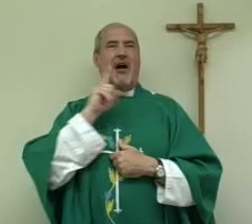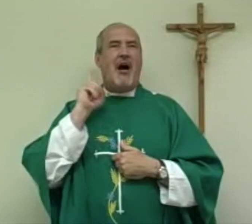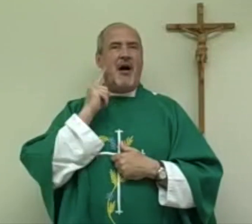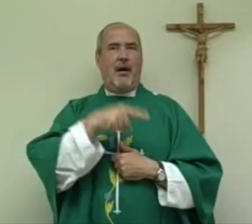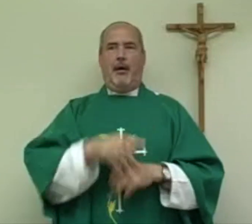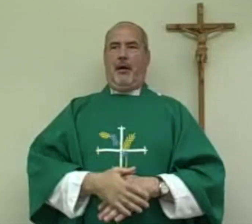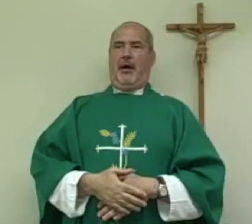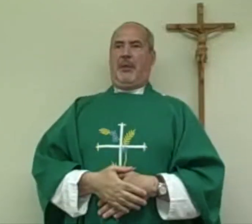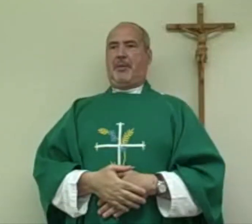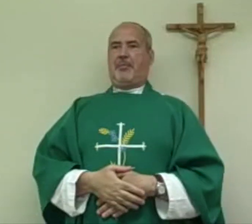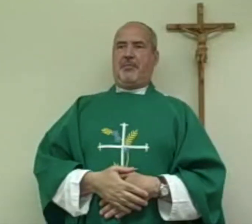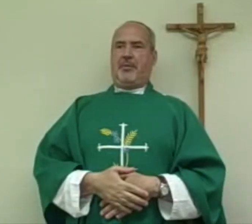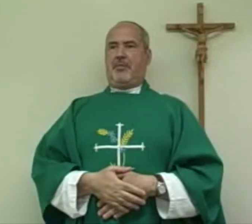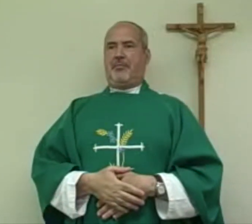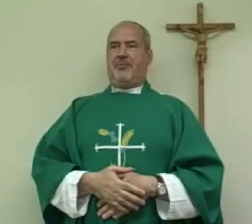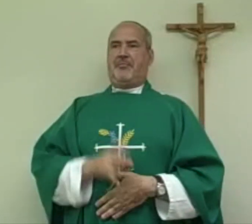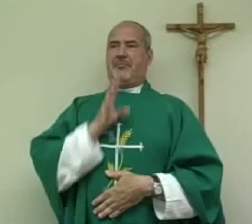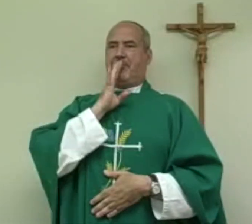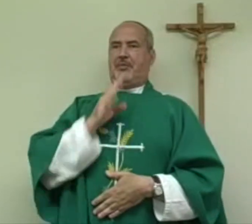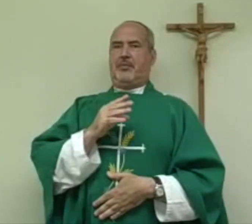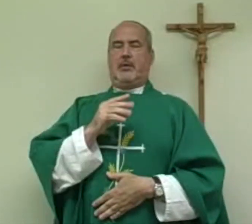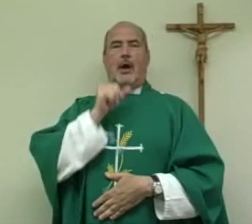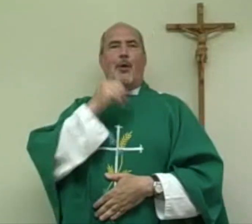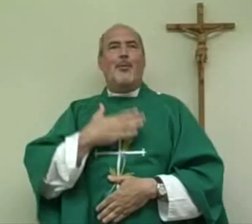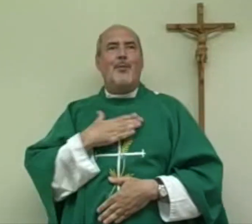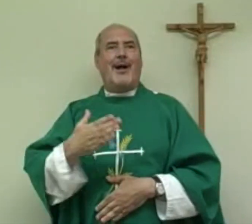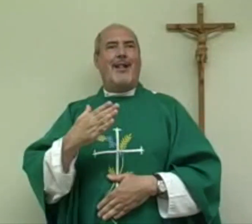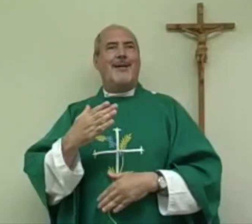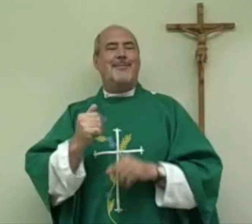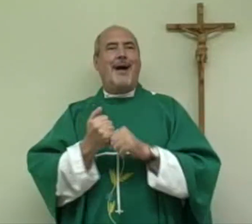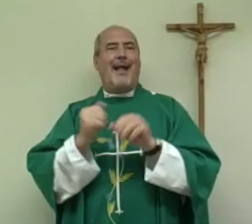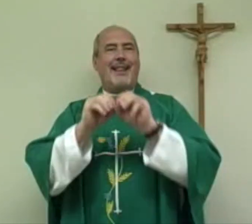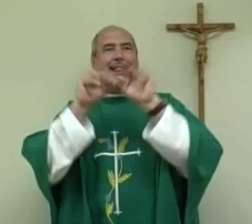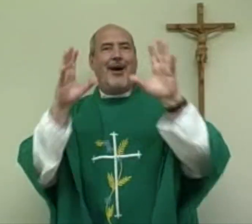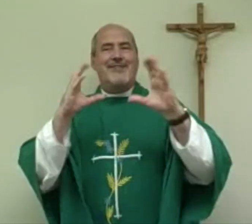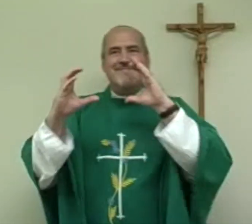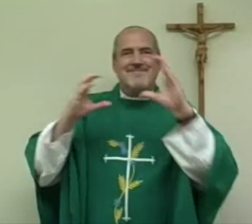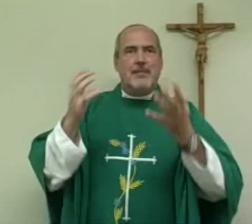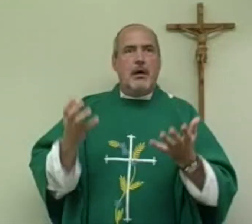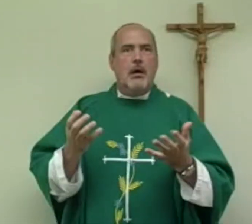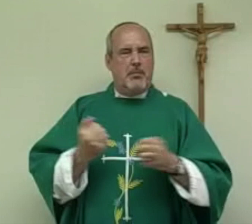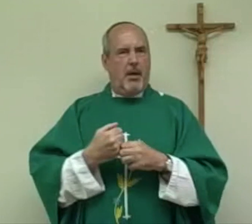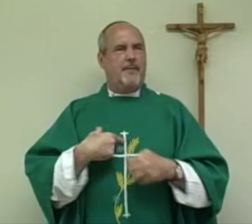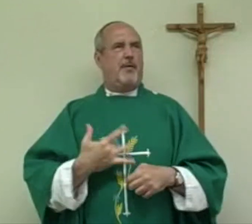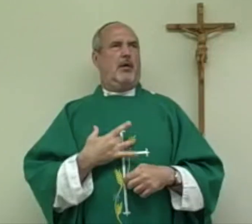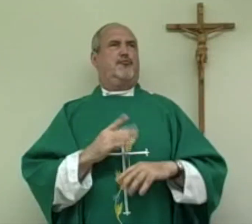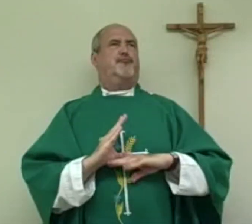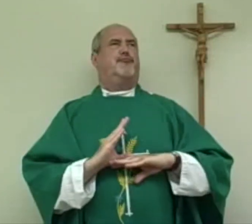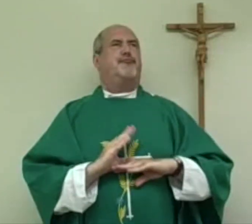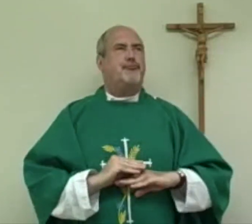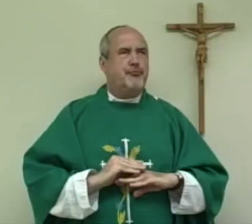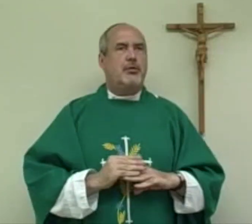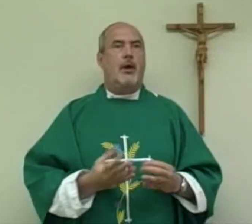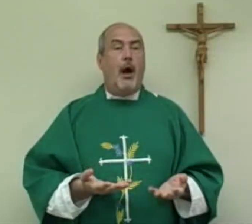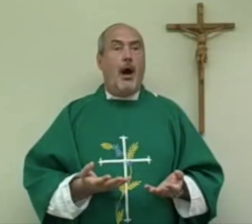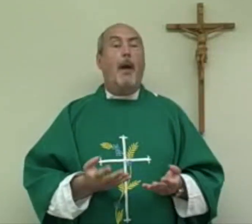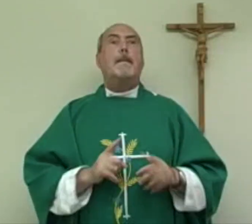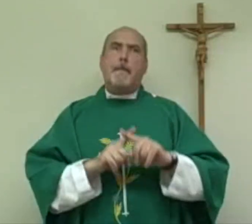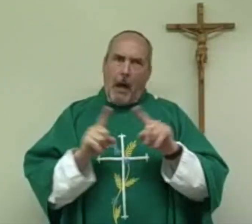many hearing people were not comfortable talking to me because I was deaf and couldn't communicate with me